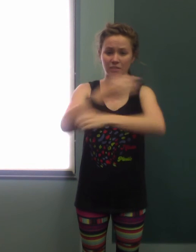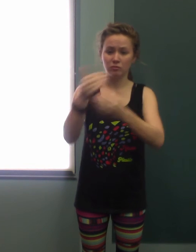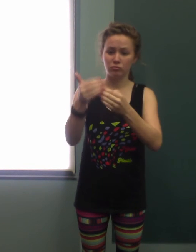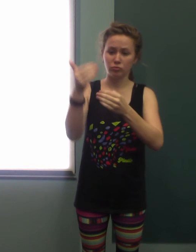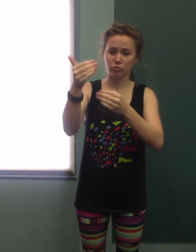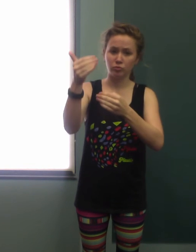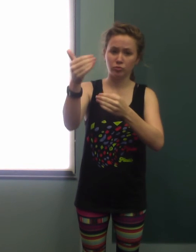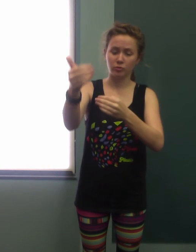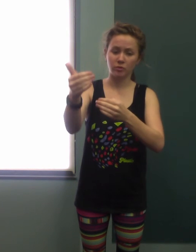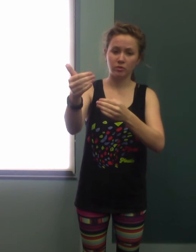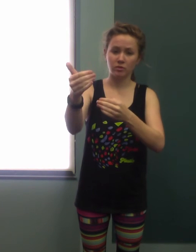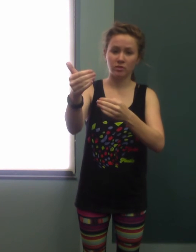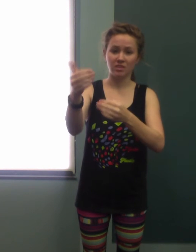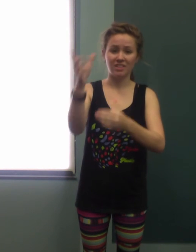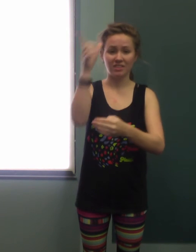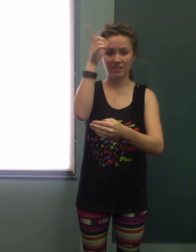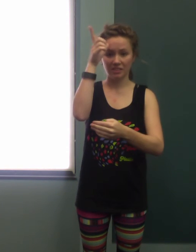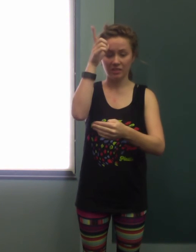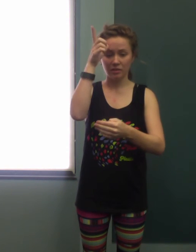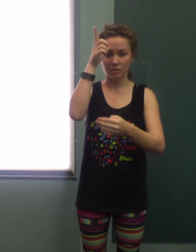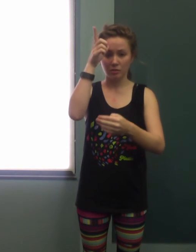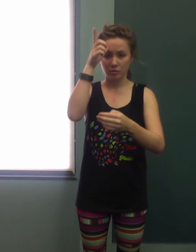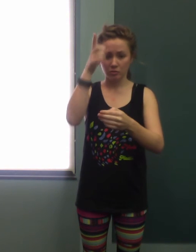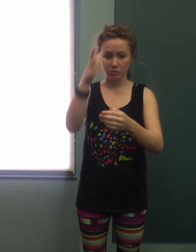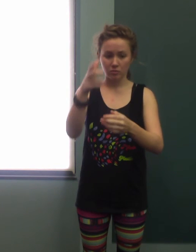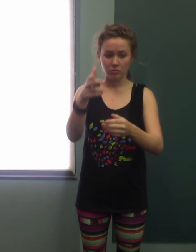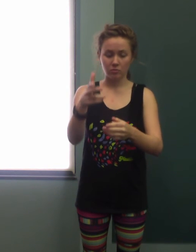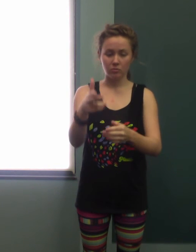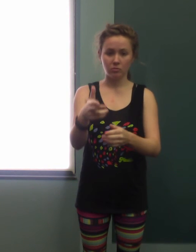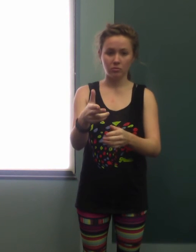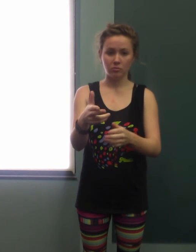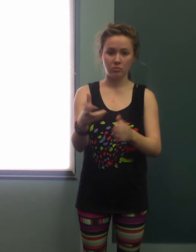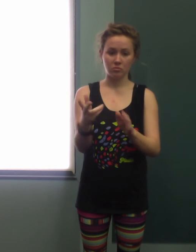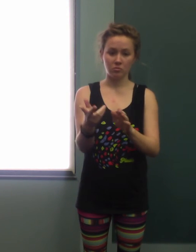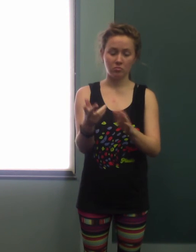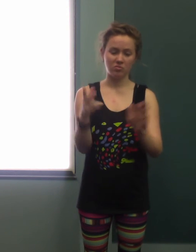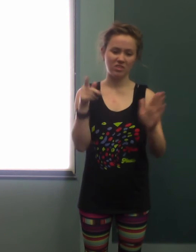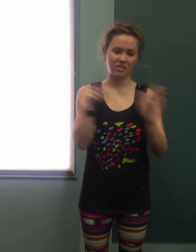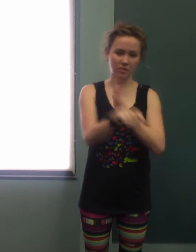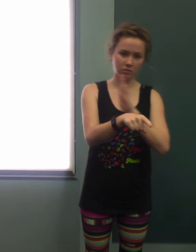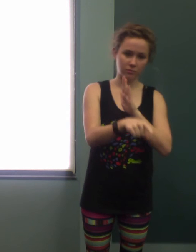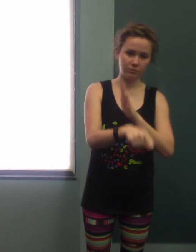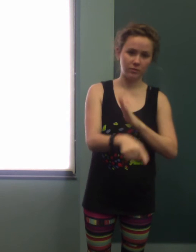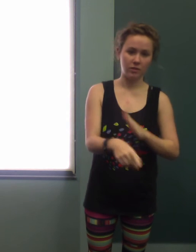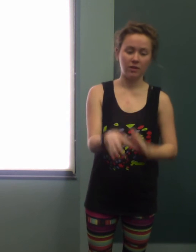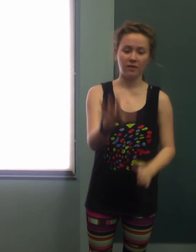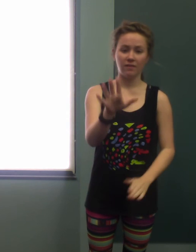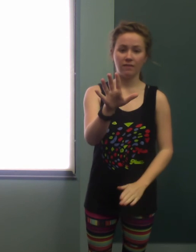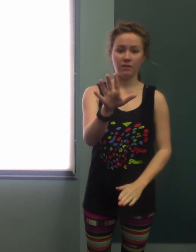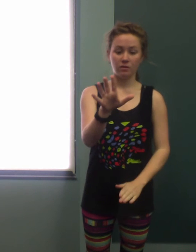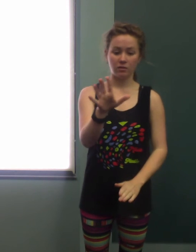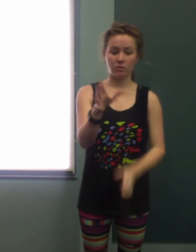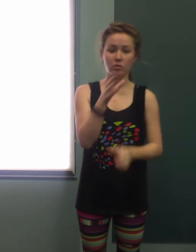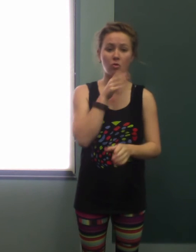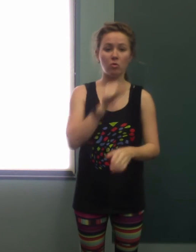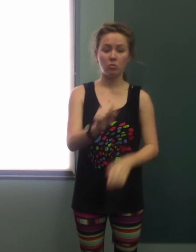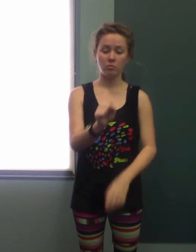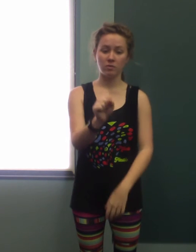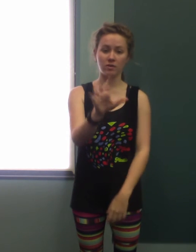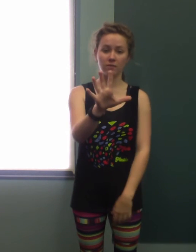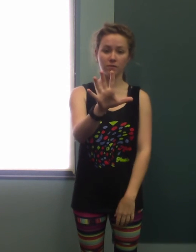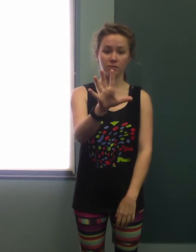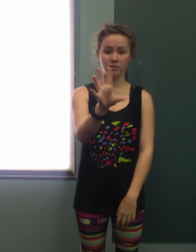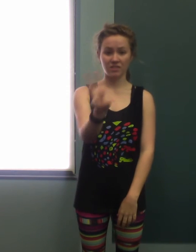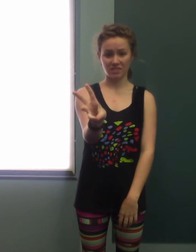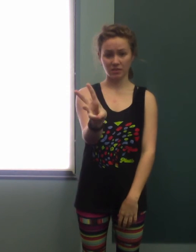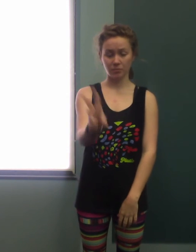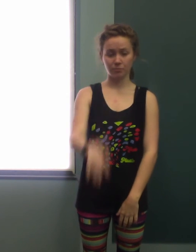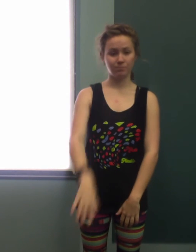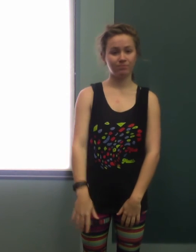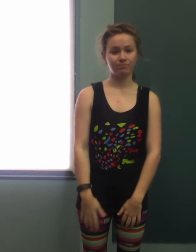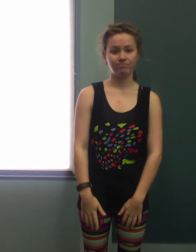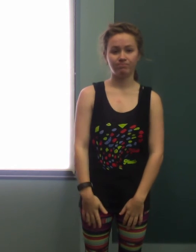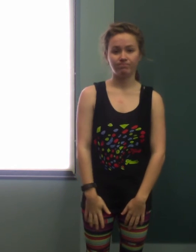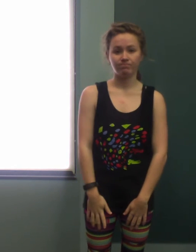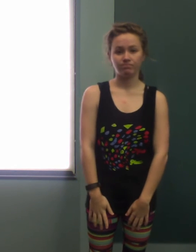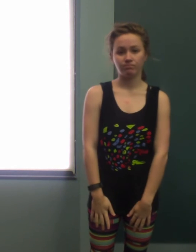was assassinated at 56 years of age. These are the constitutional amendments that